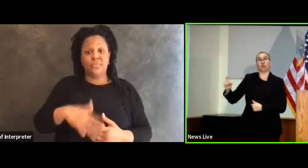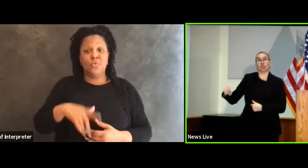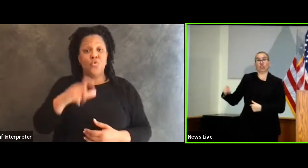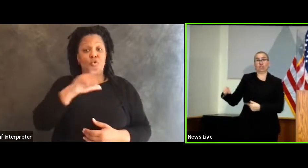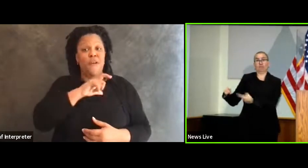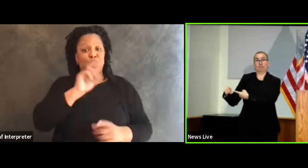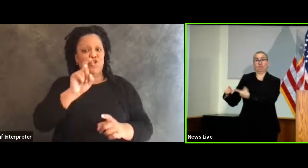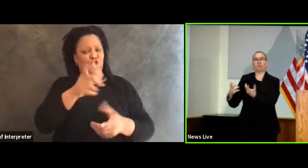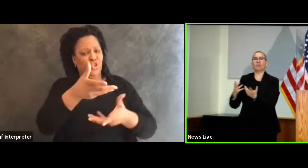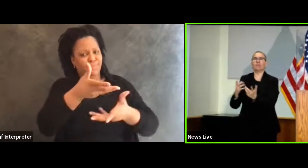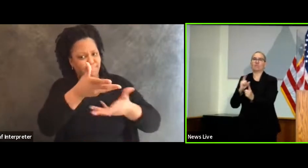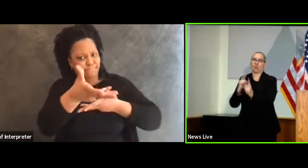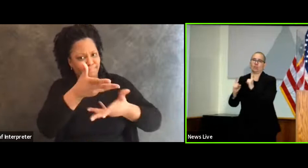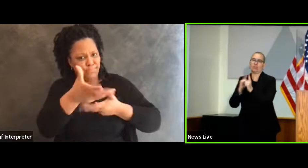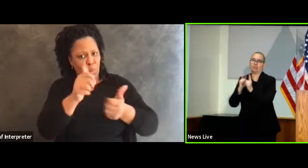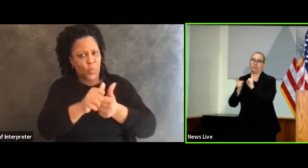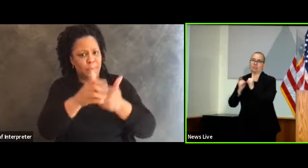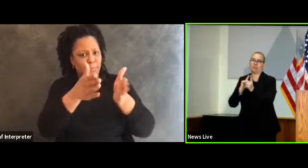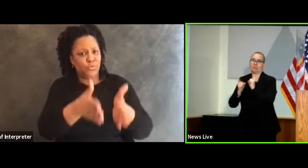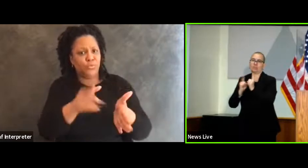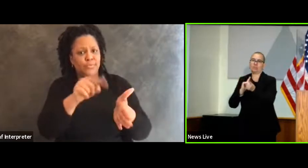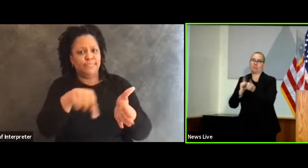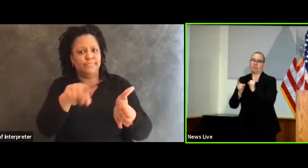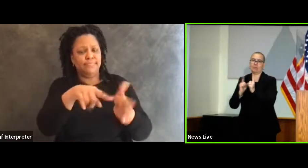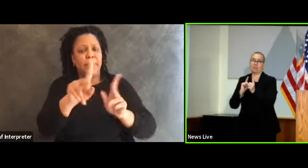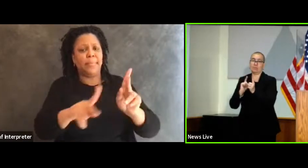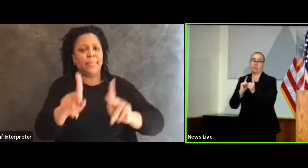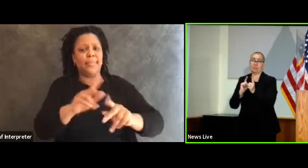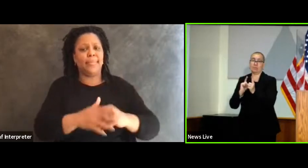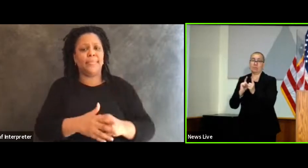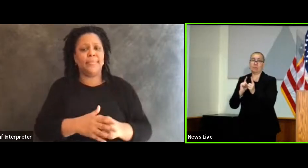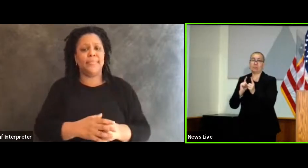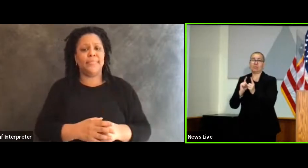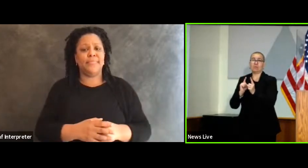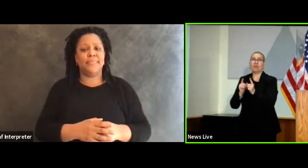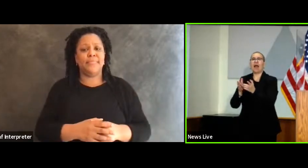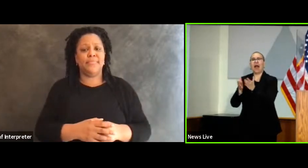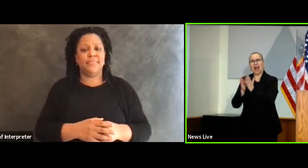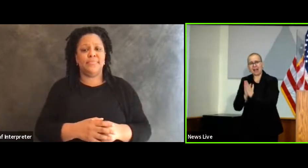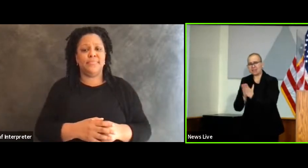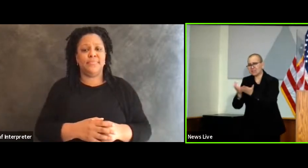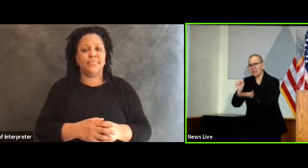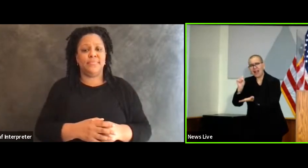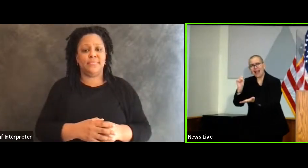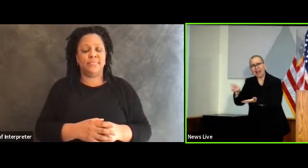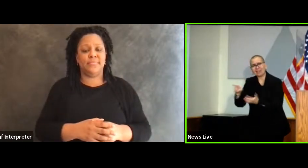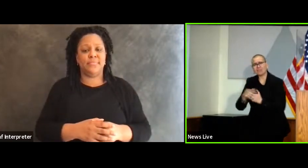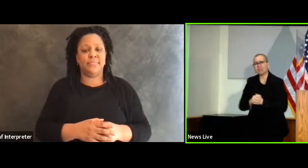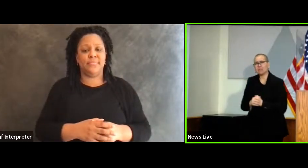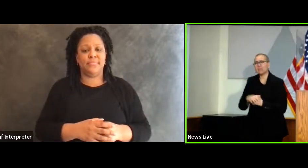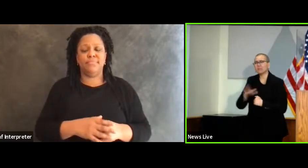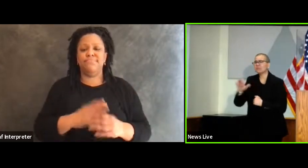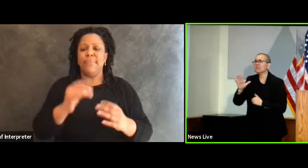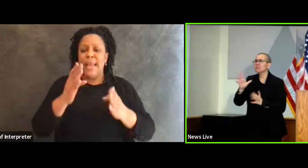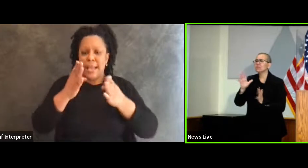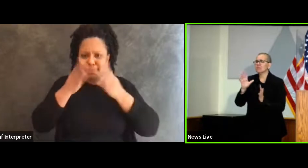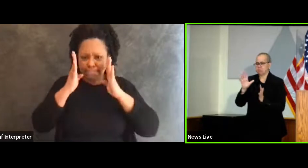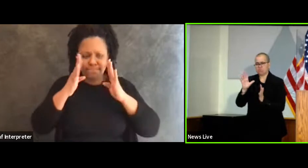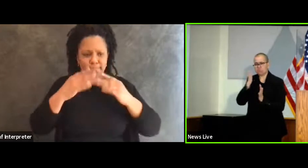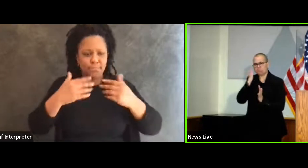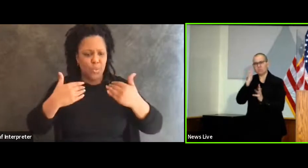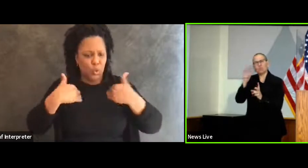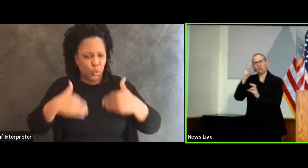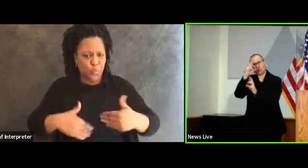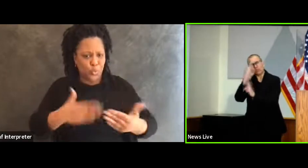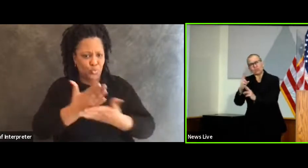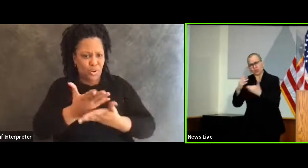in utmost adherence to respecting human rights and the dignity of other people. Well, that's just, you know, a